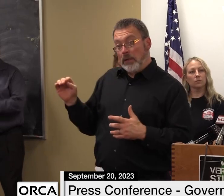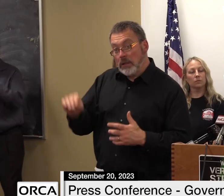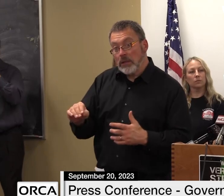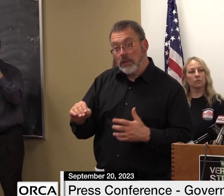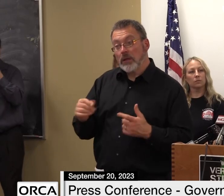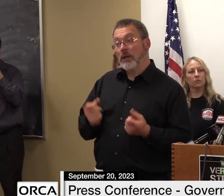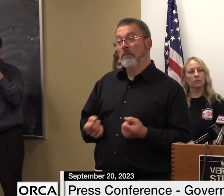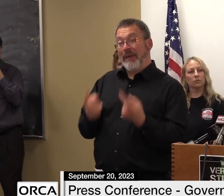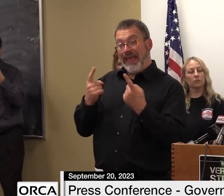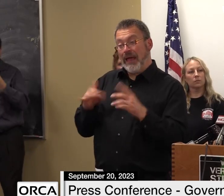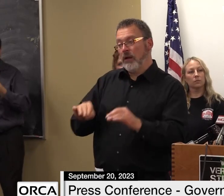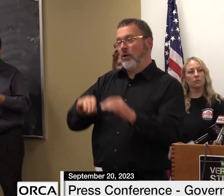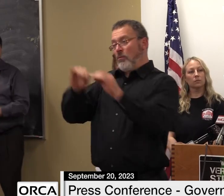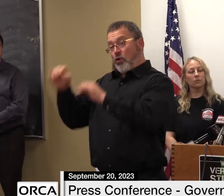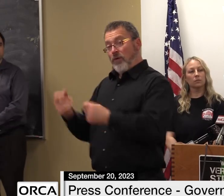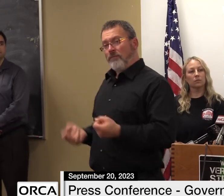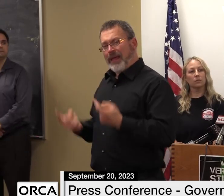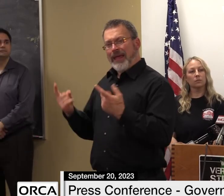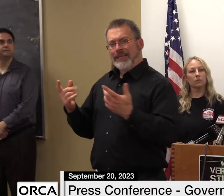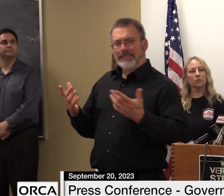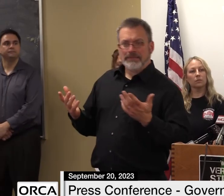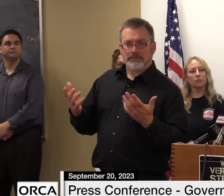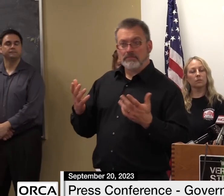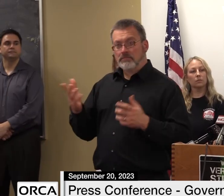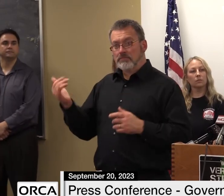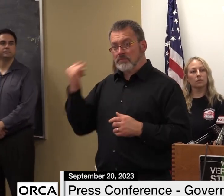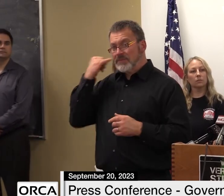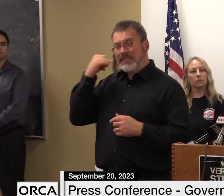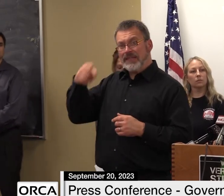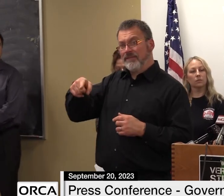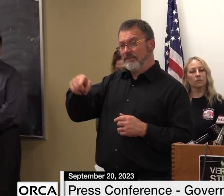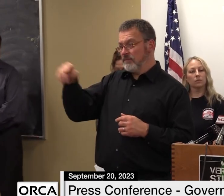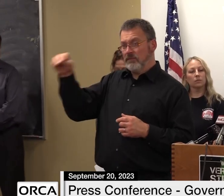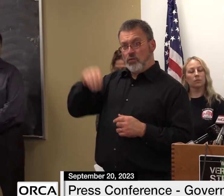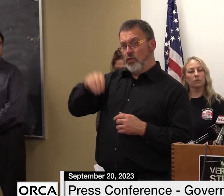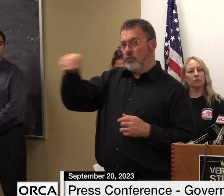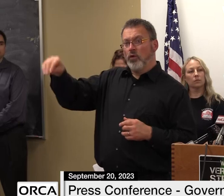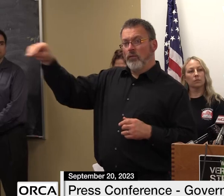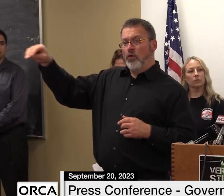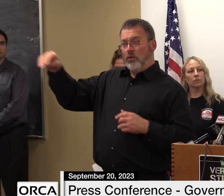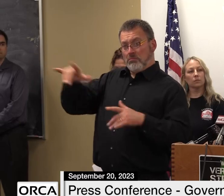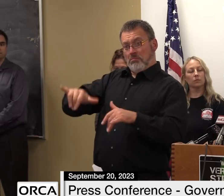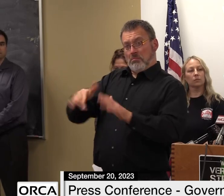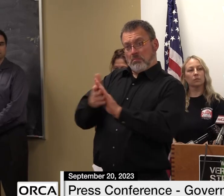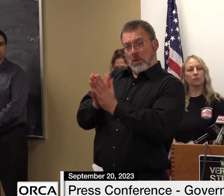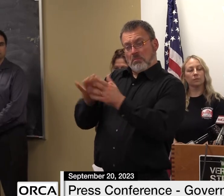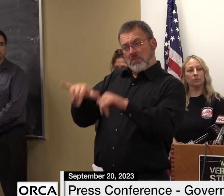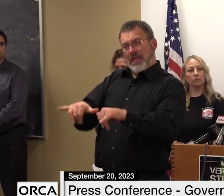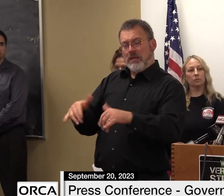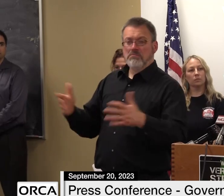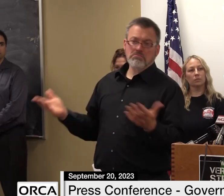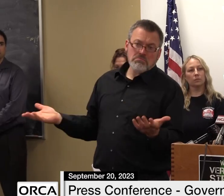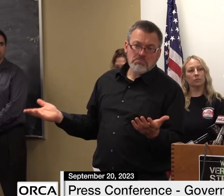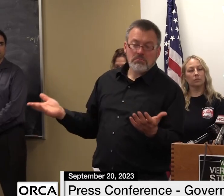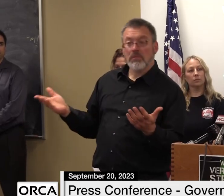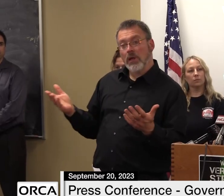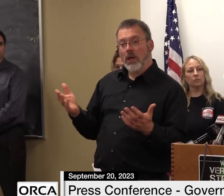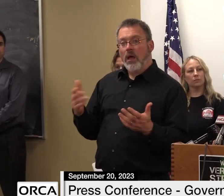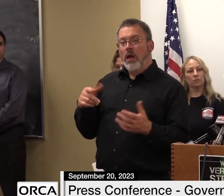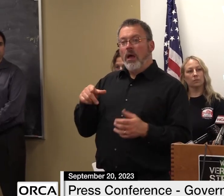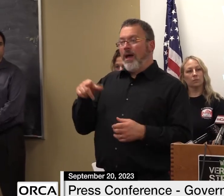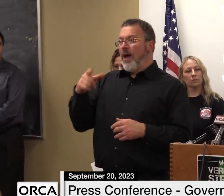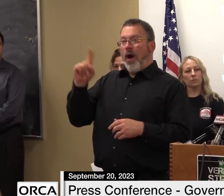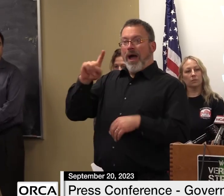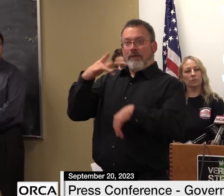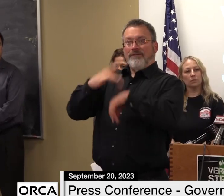them. It would help people who were displaced and now have a permanent place to live. And it would help the housing stock for Vermont. So, yes,